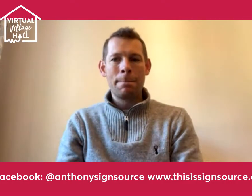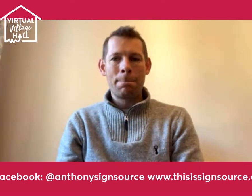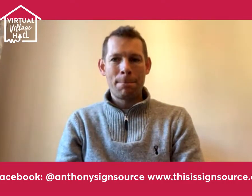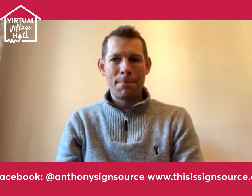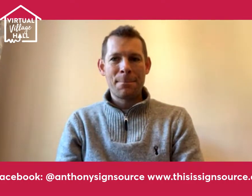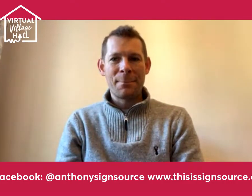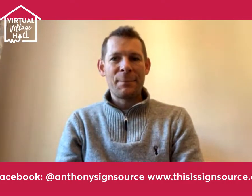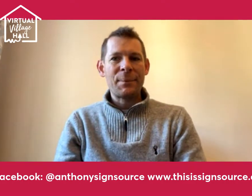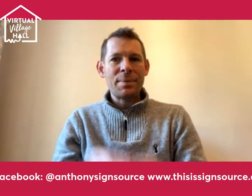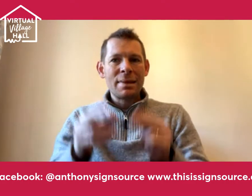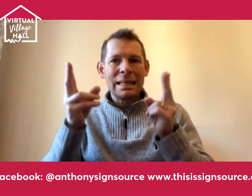slim,